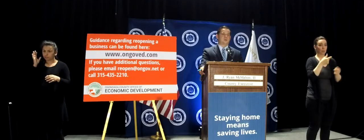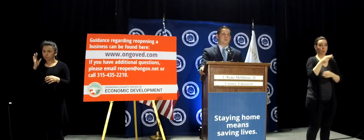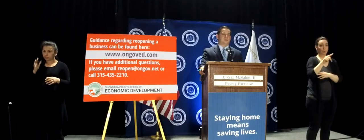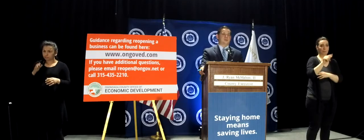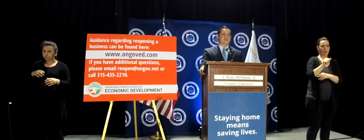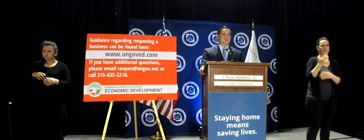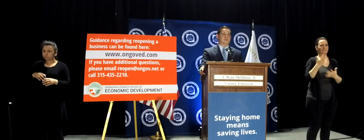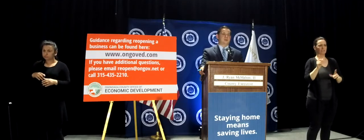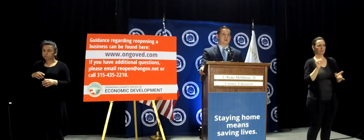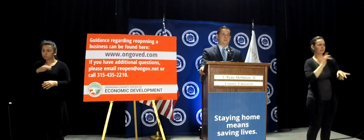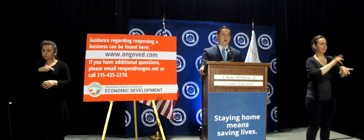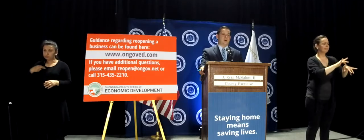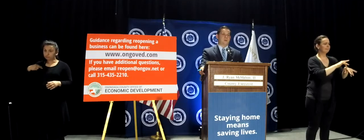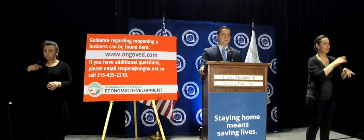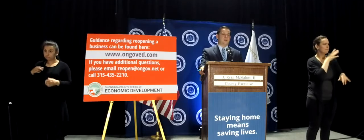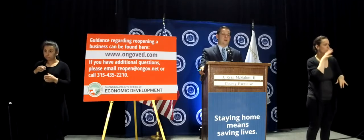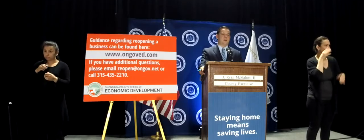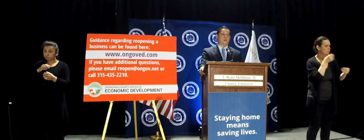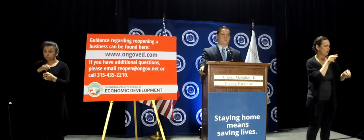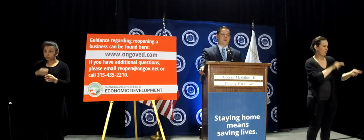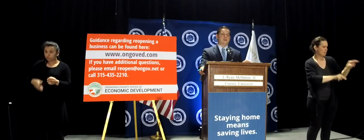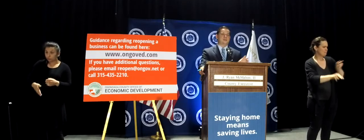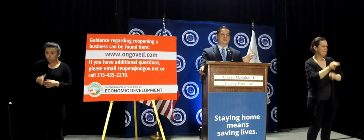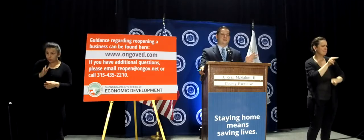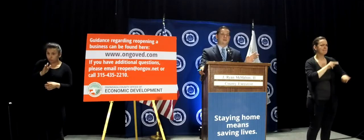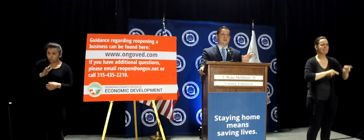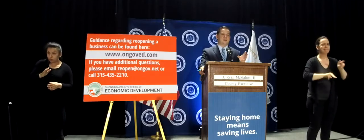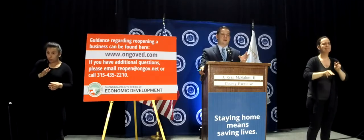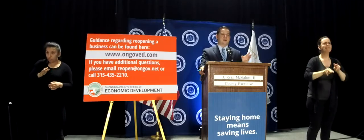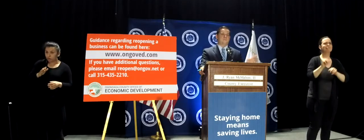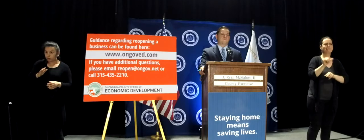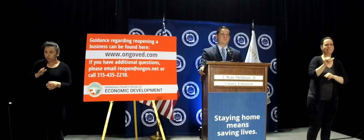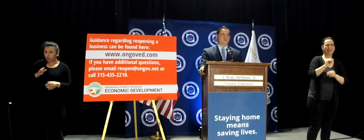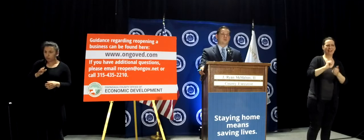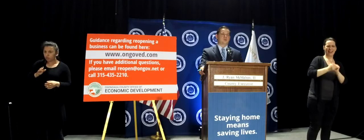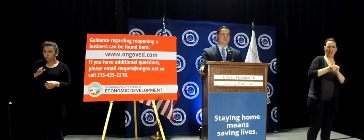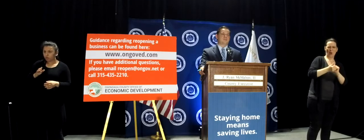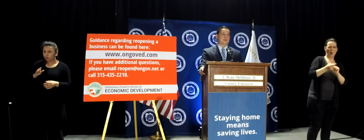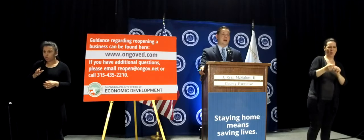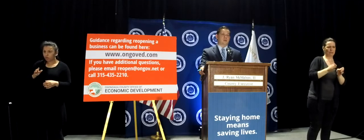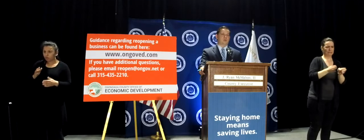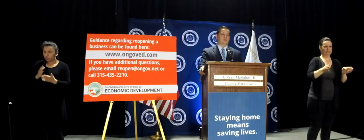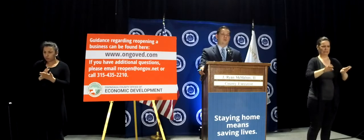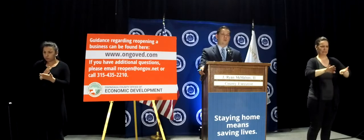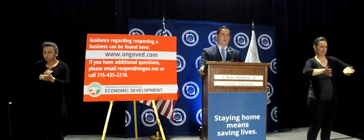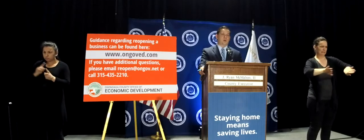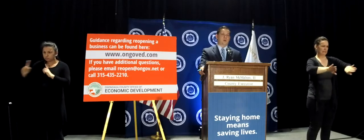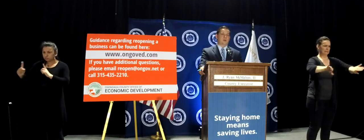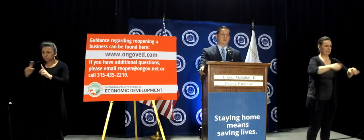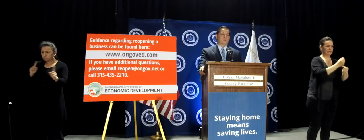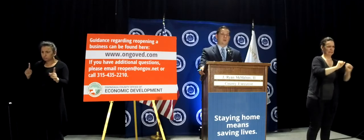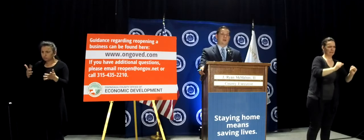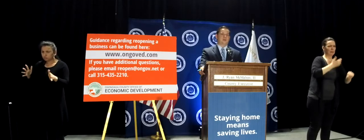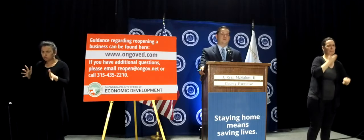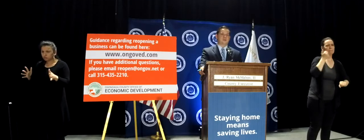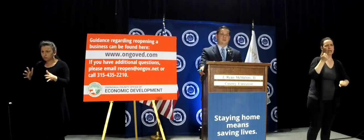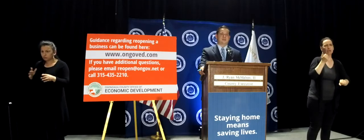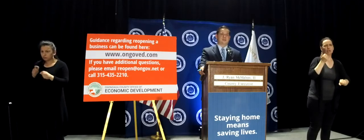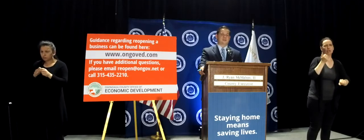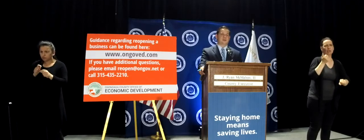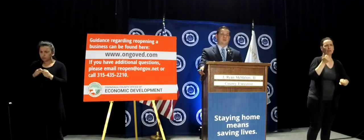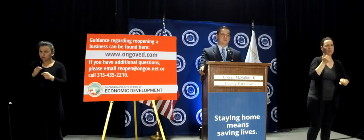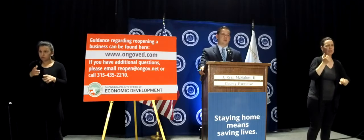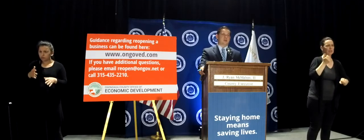with the teams there at the market about ways they can do things better moving forward related to